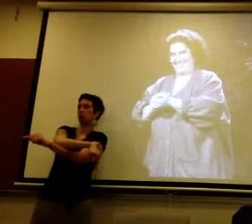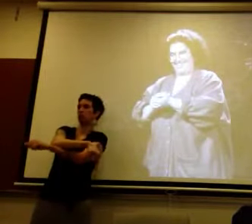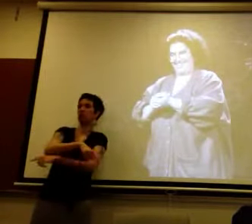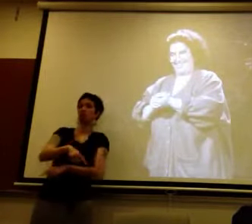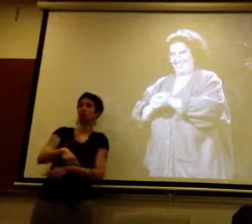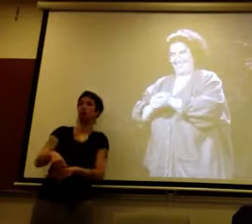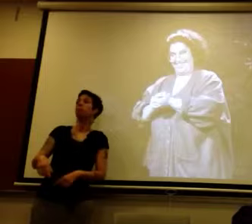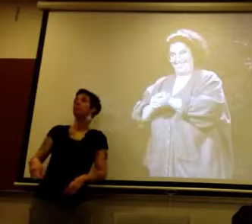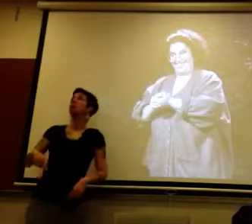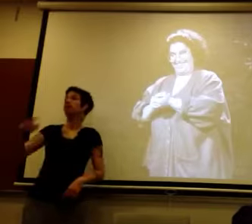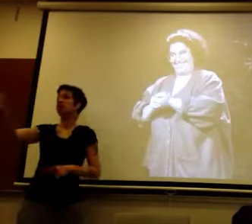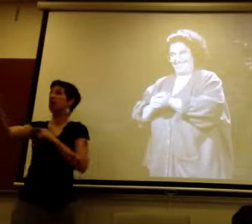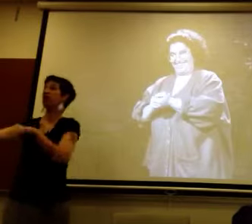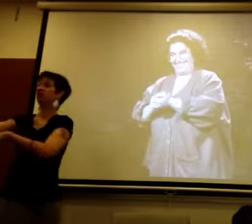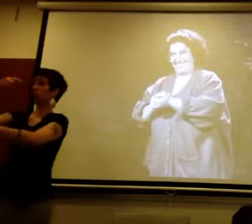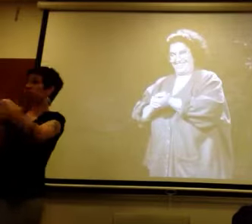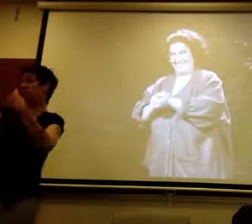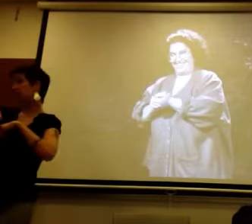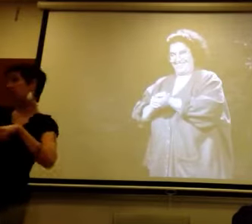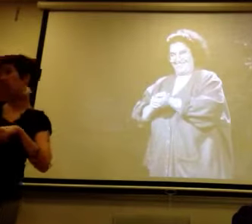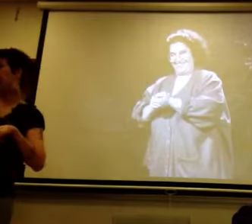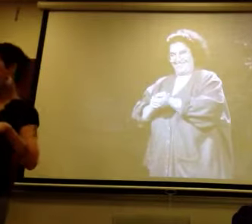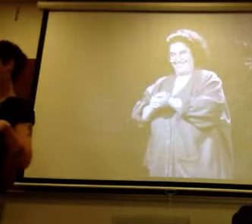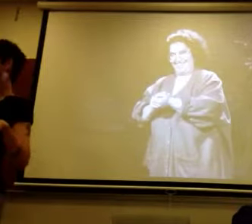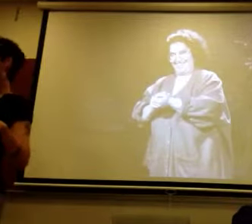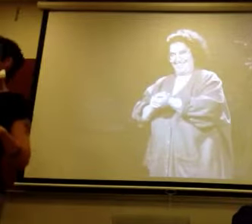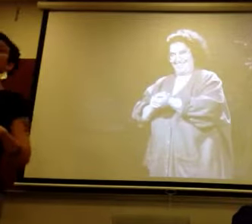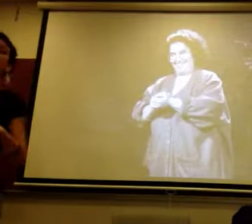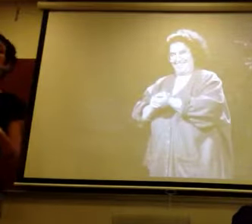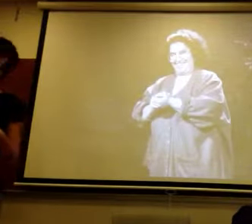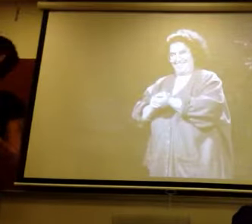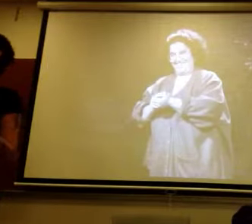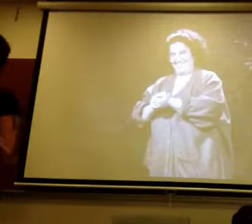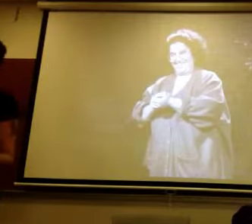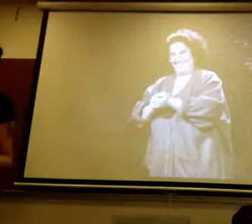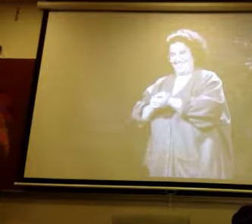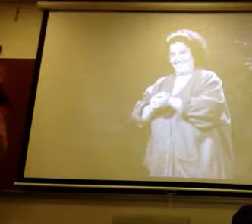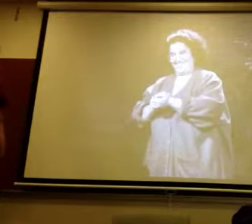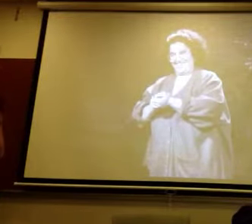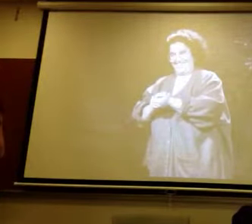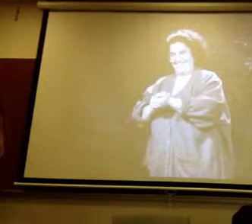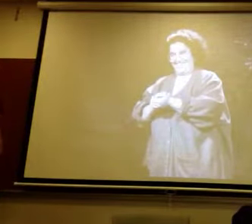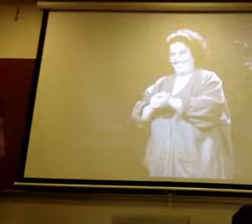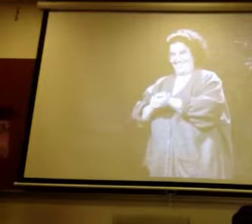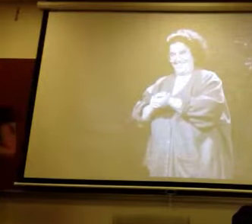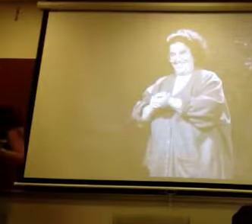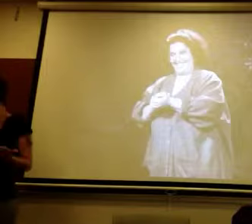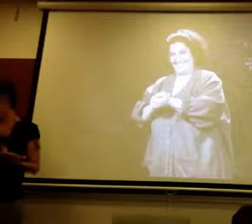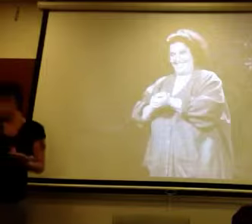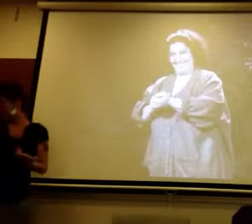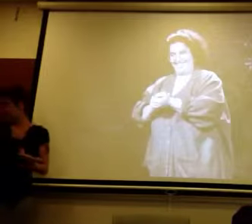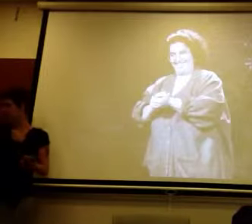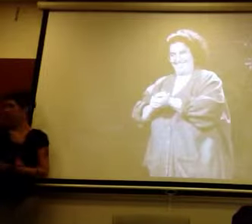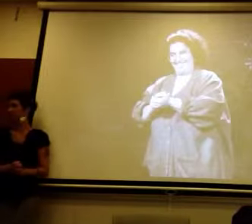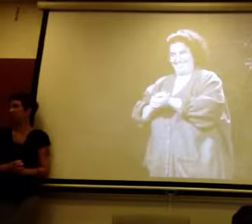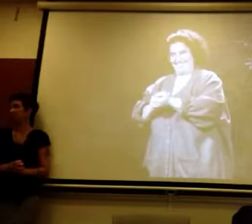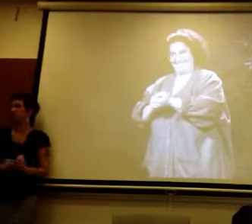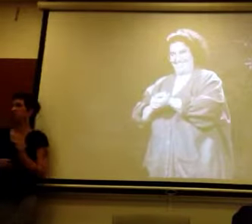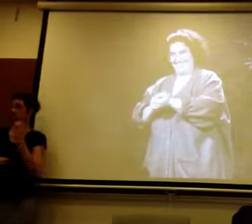And so you would end up having to repair at that point. Okay, So, okay. just so you So I know. could do something like, in order